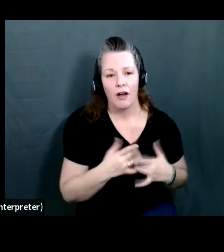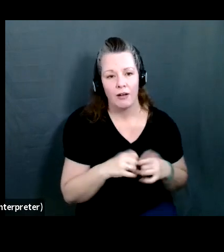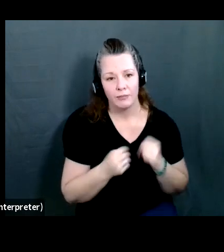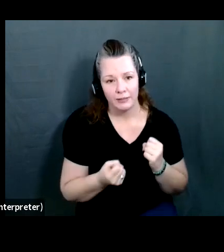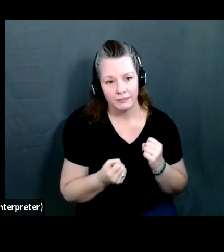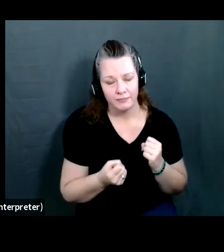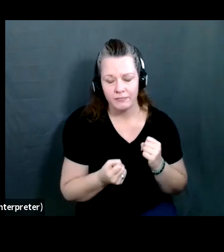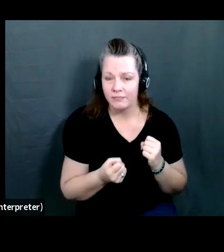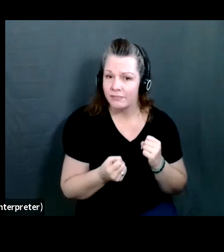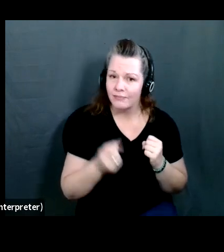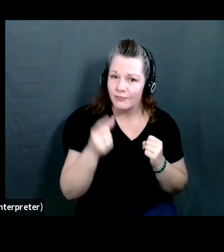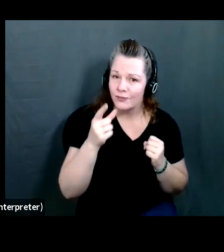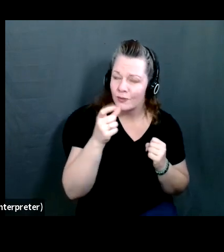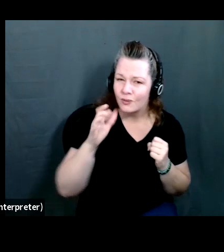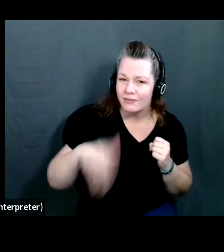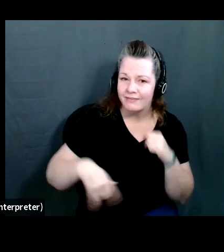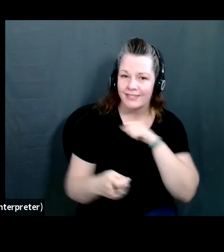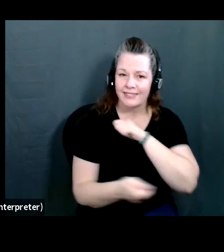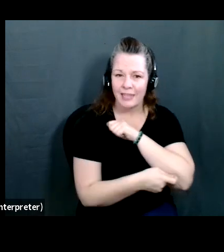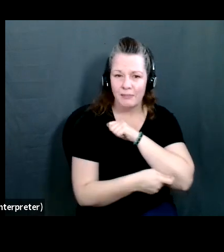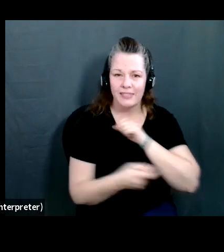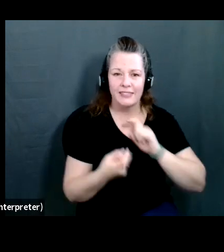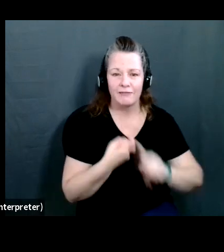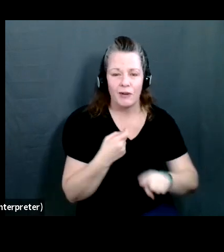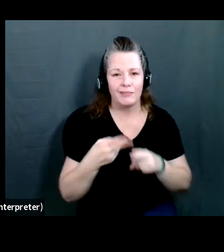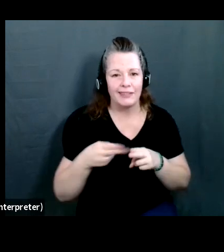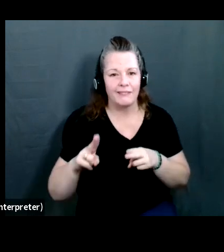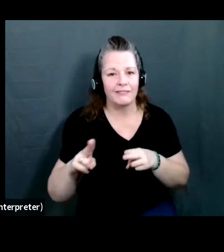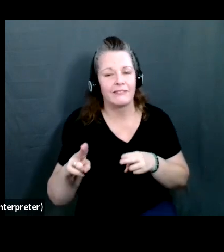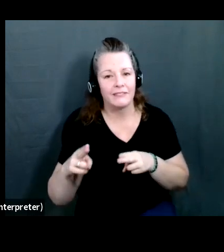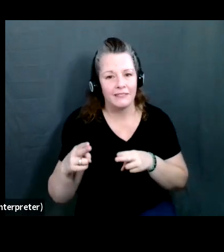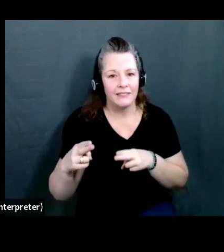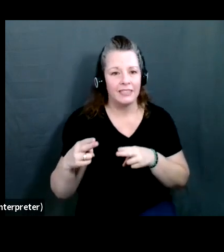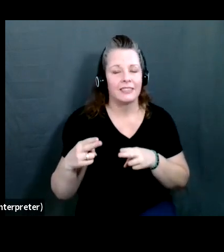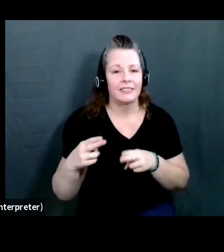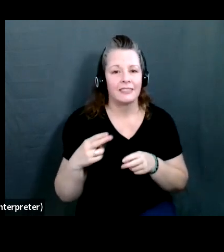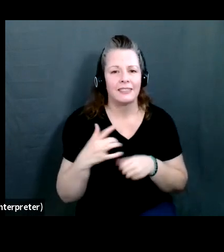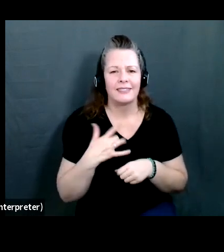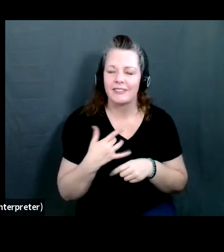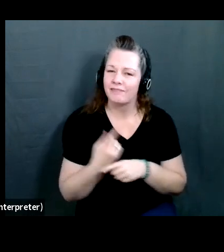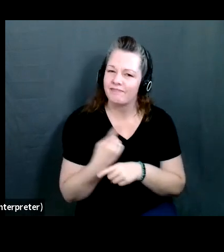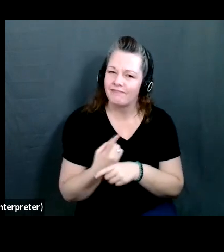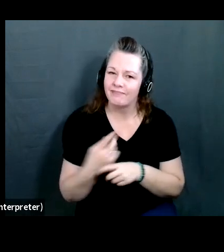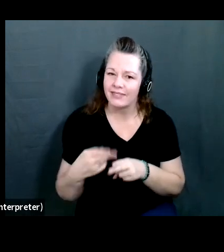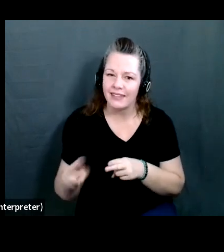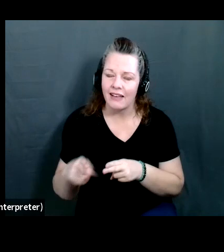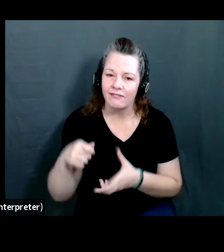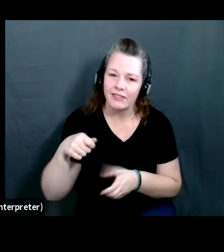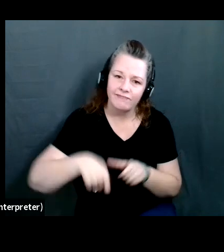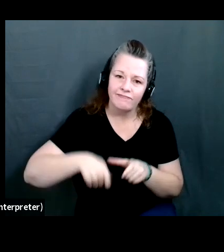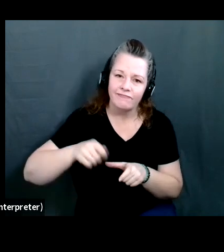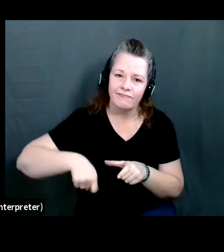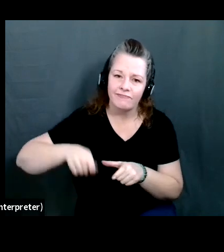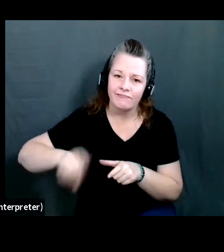Who hasn't been tempted by the sharp edge of a knife? An ordinary knife cutting ordinary